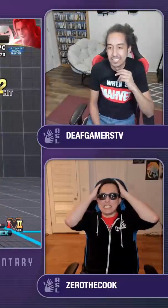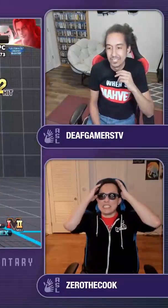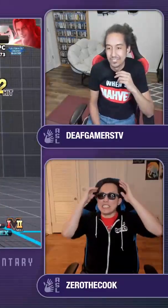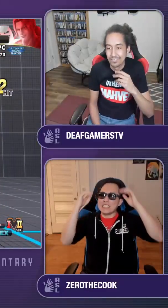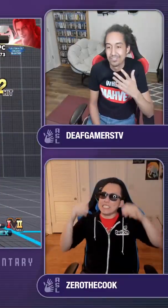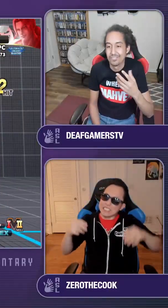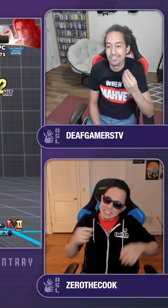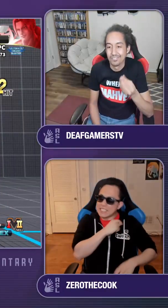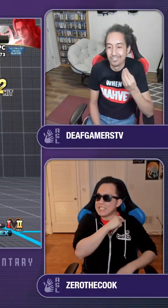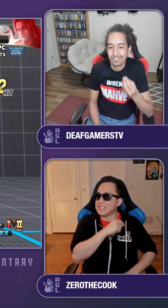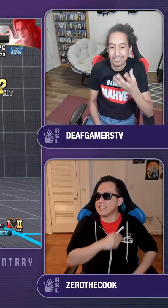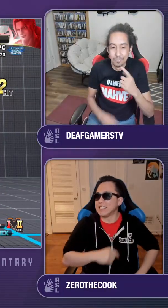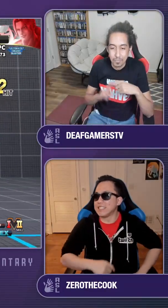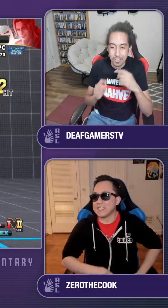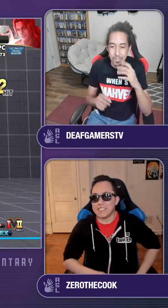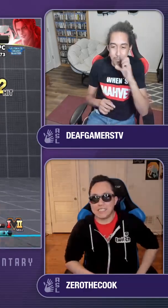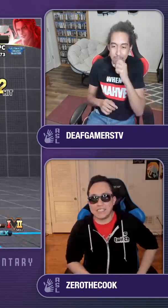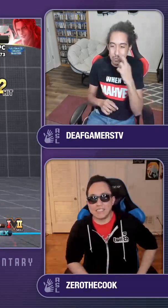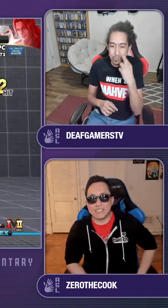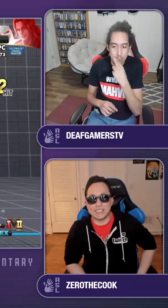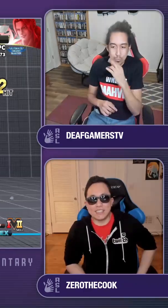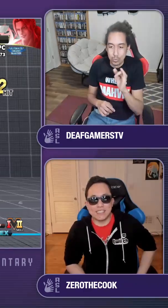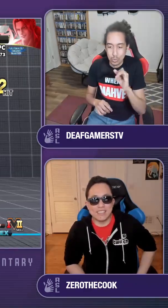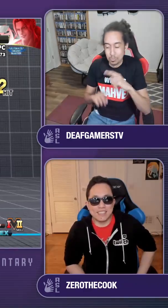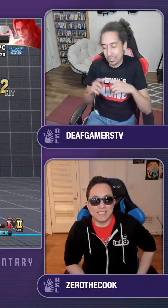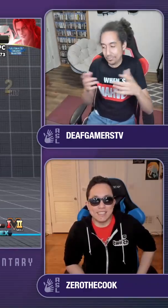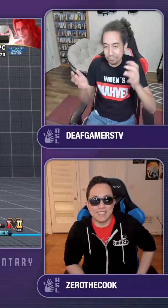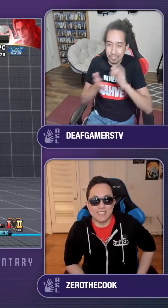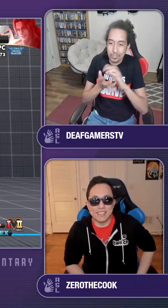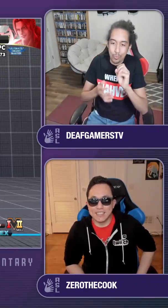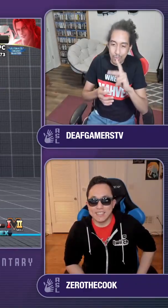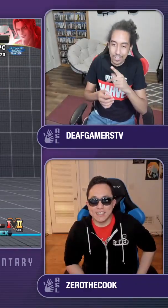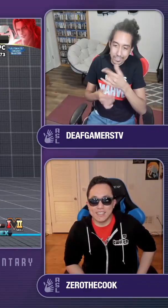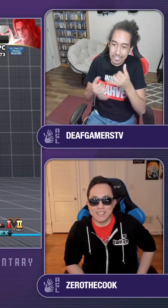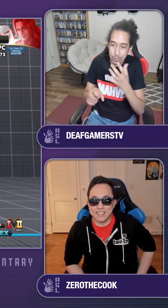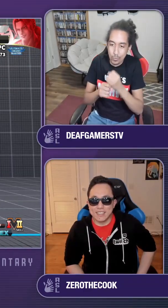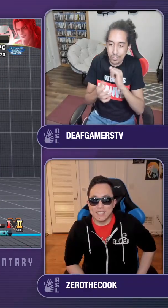word. Yeah. Toss the rose. Toss the rose.